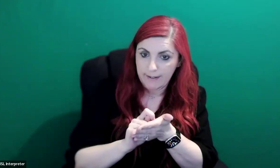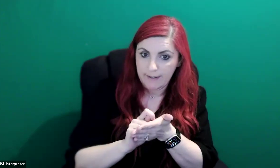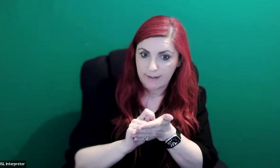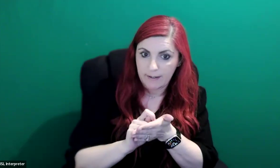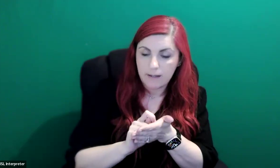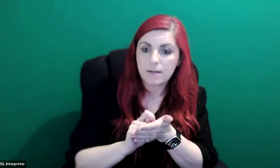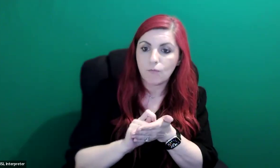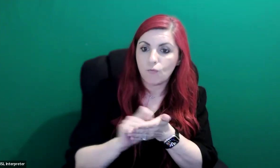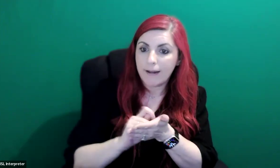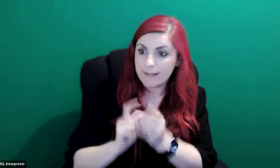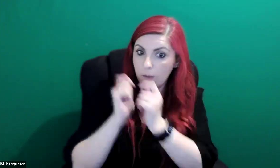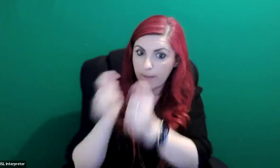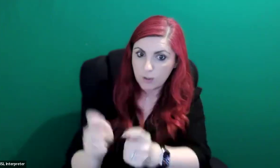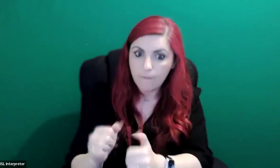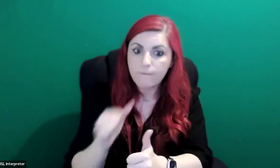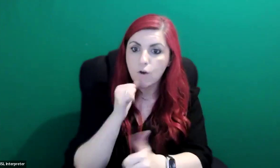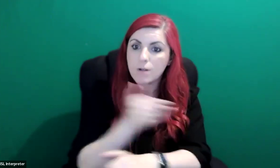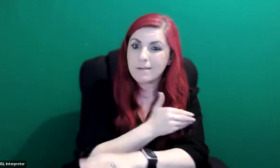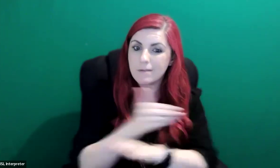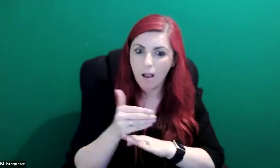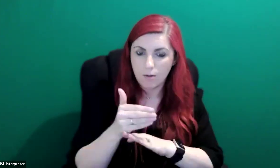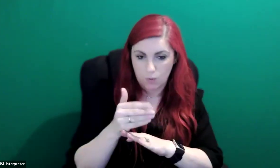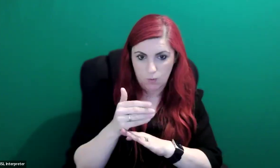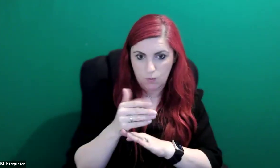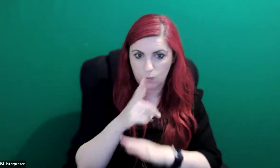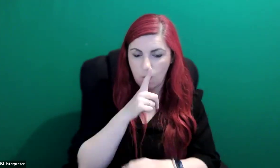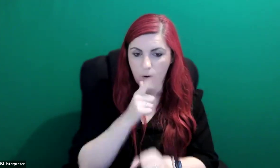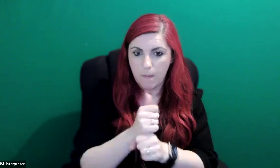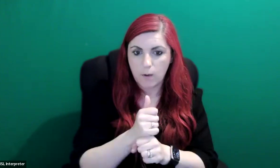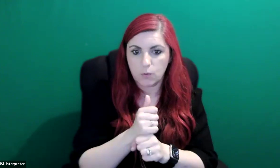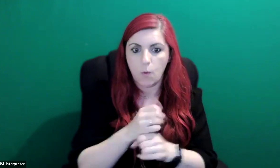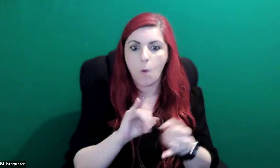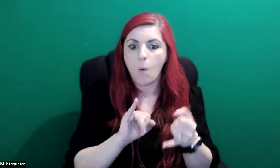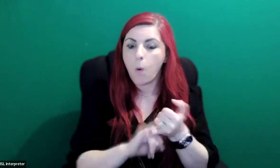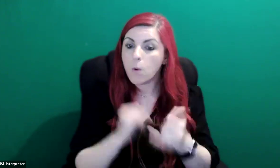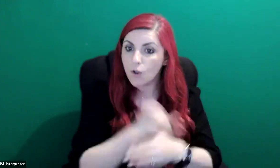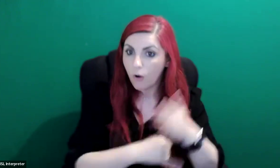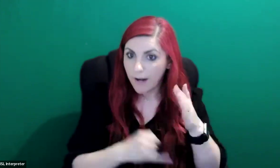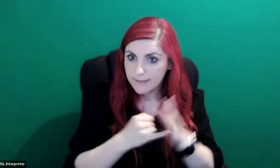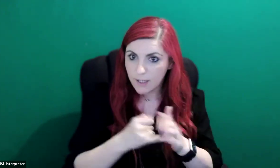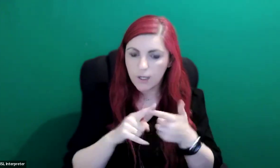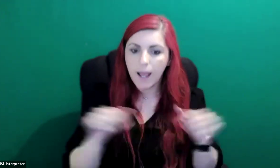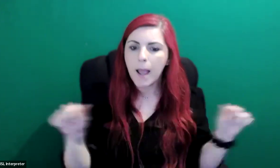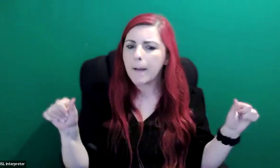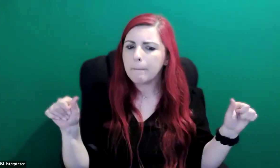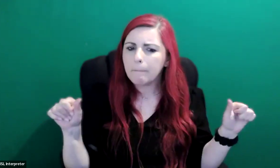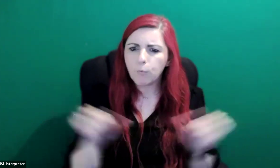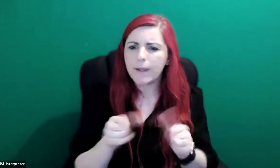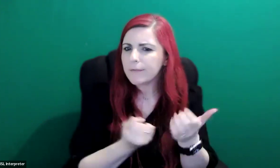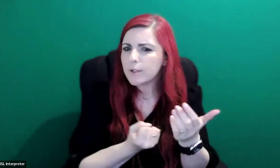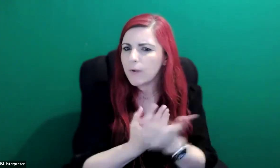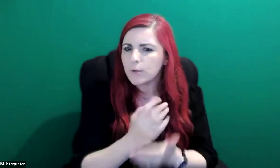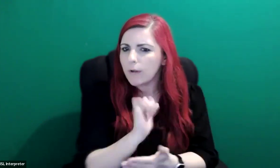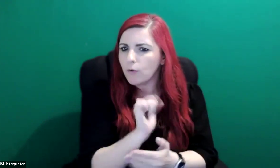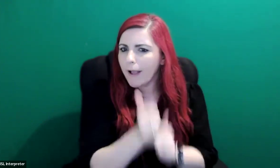identifying the submitting organization with a brief description of its activities at international and or